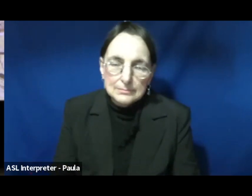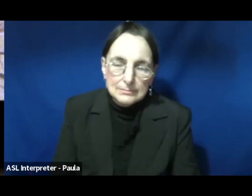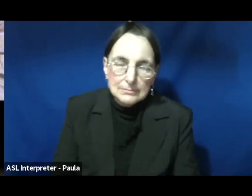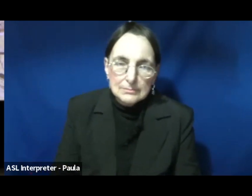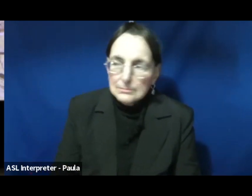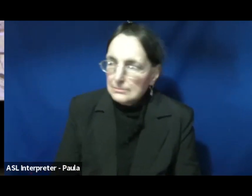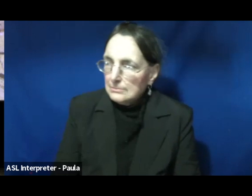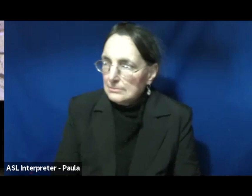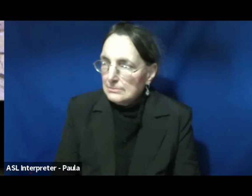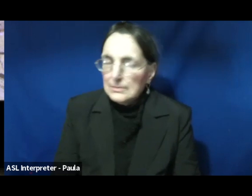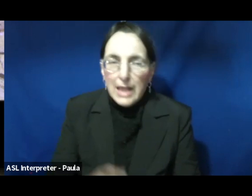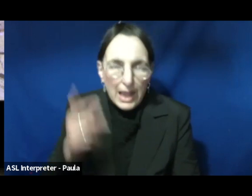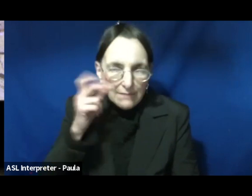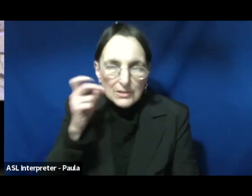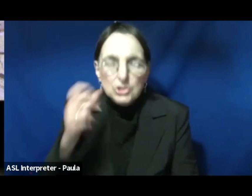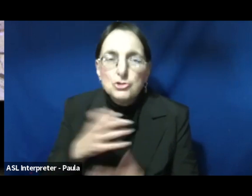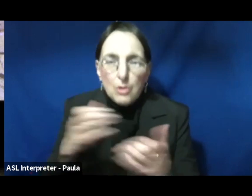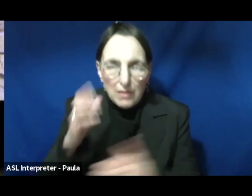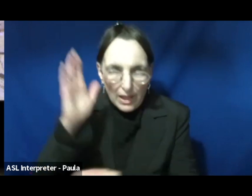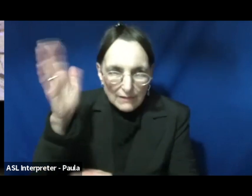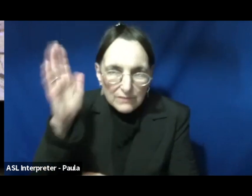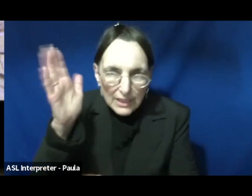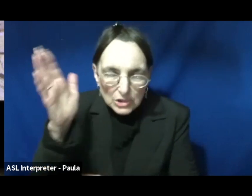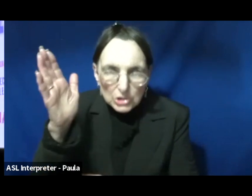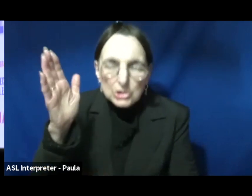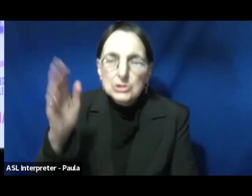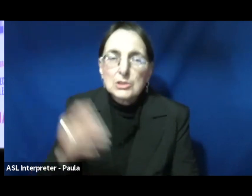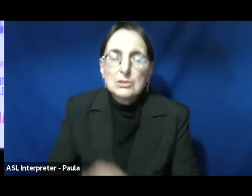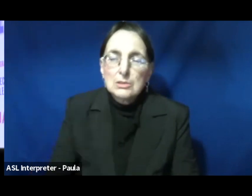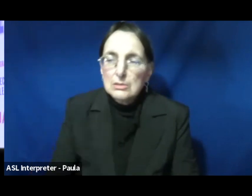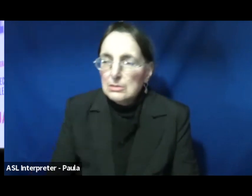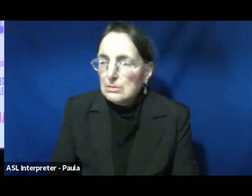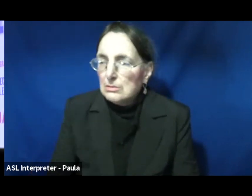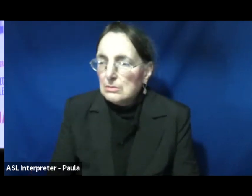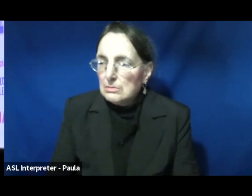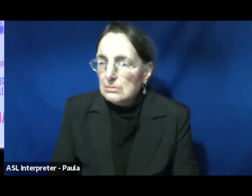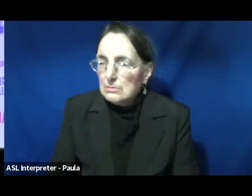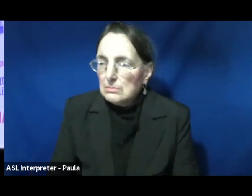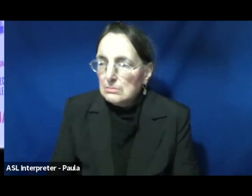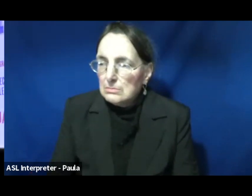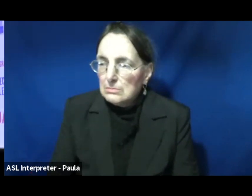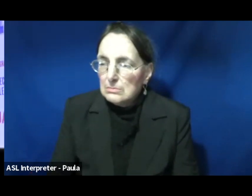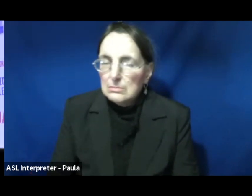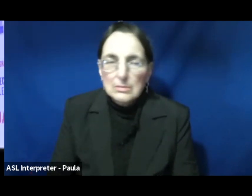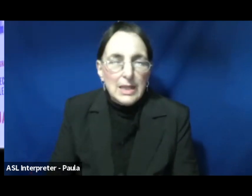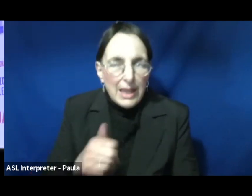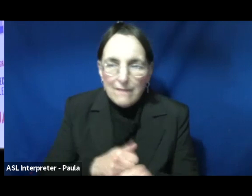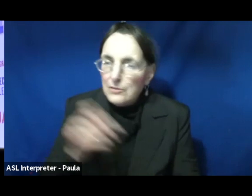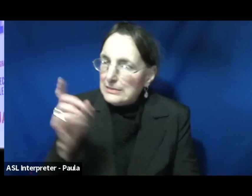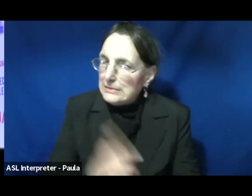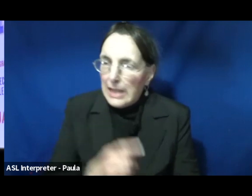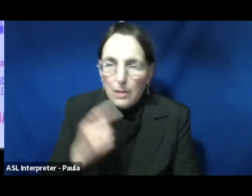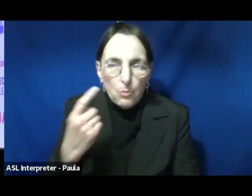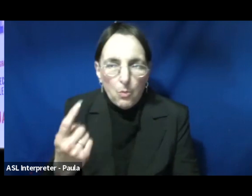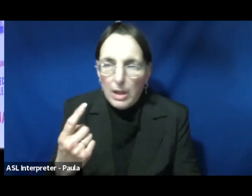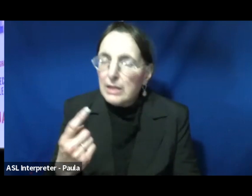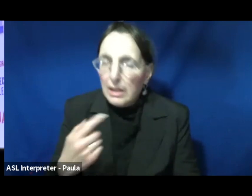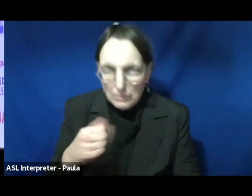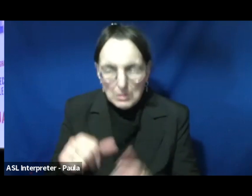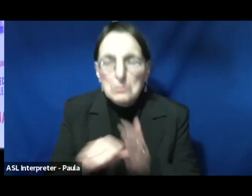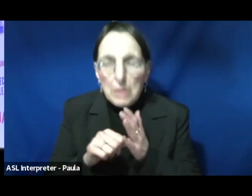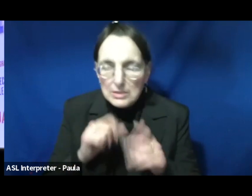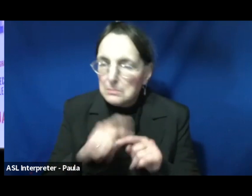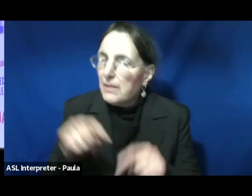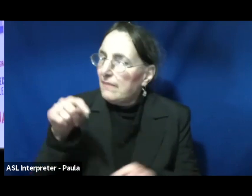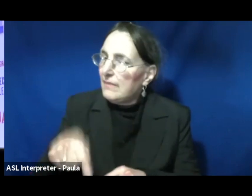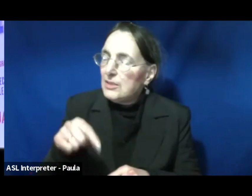I've listened to a lot of these lectures and I've enjoyed every damn one of them. But this one was tremendous and I really appreciate it. I've known